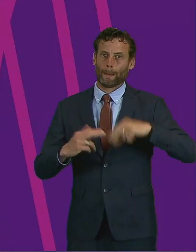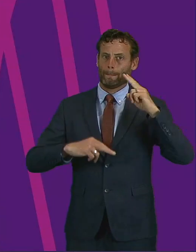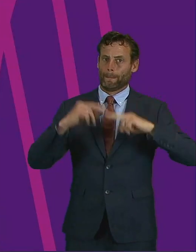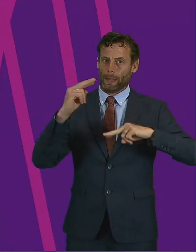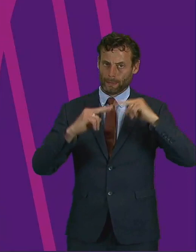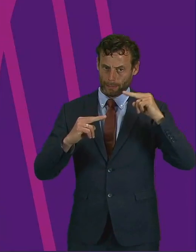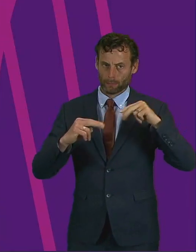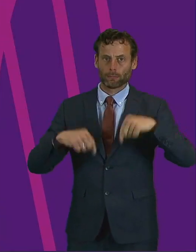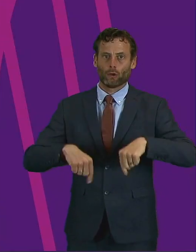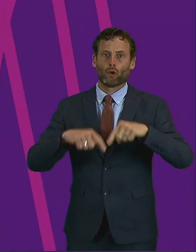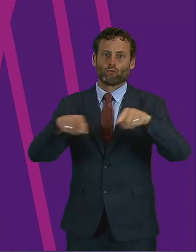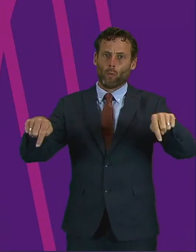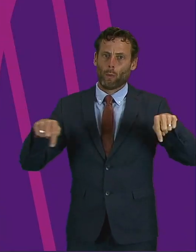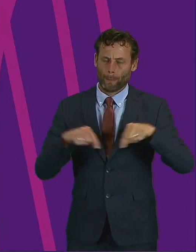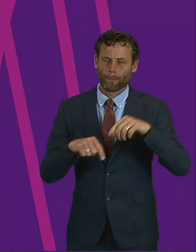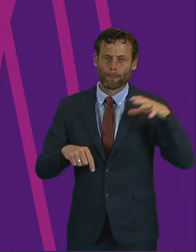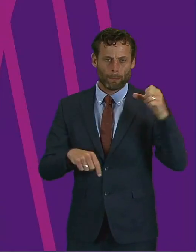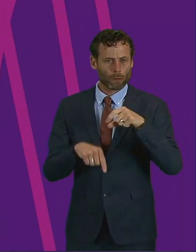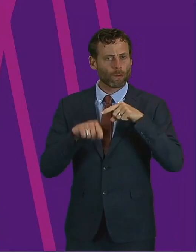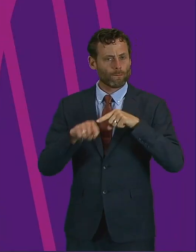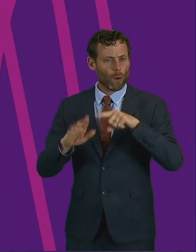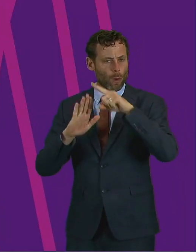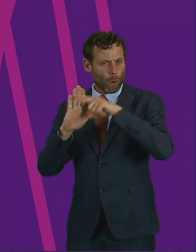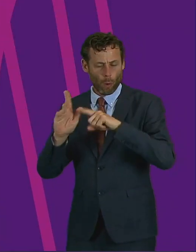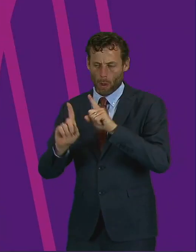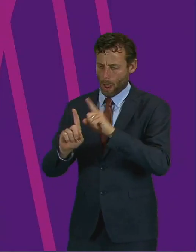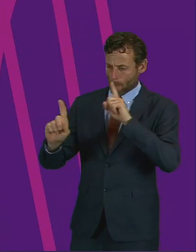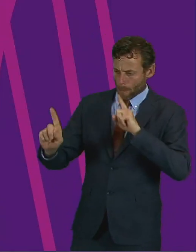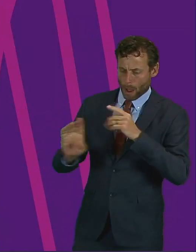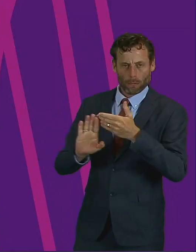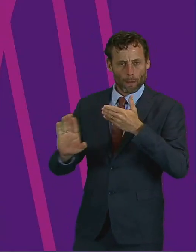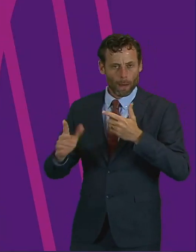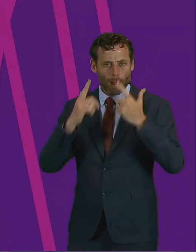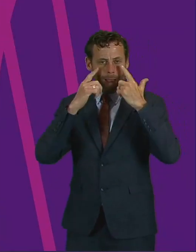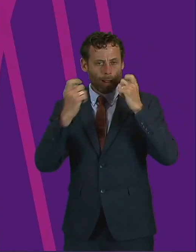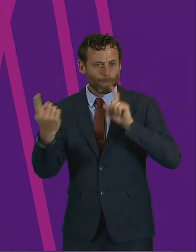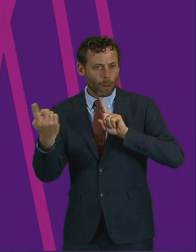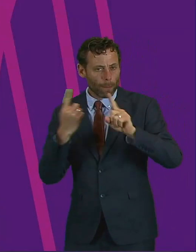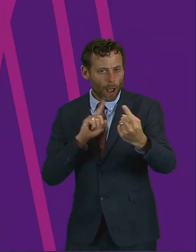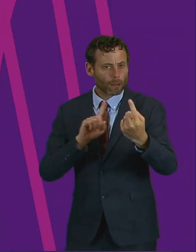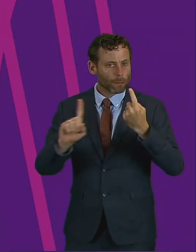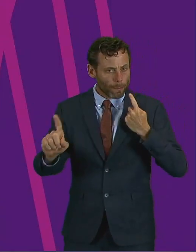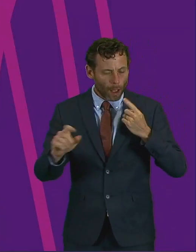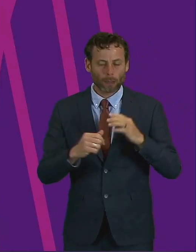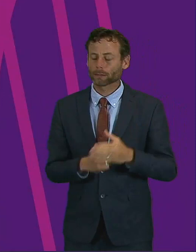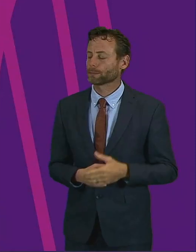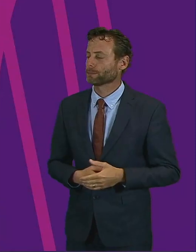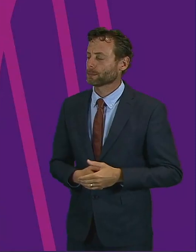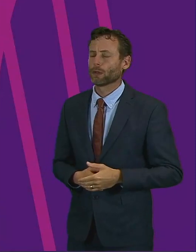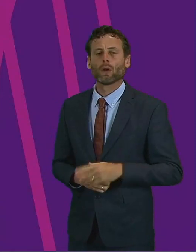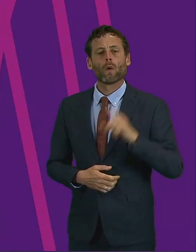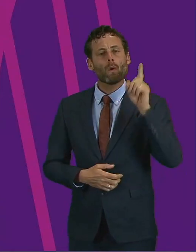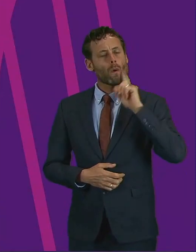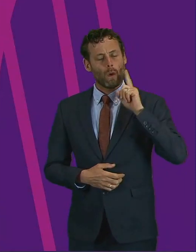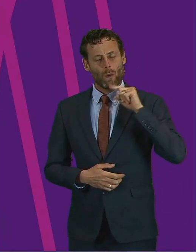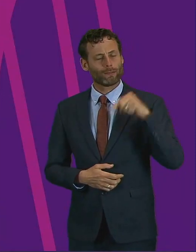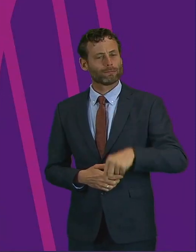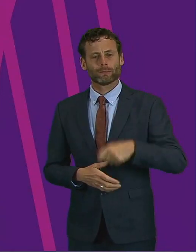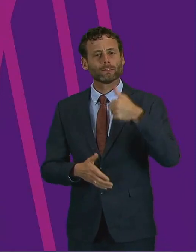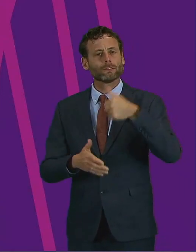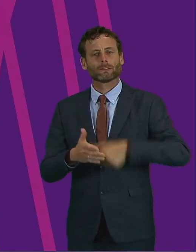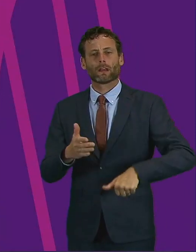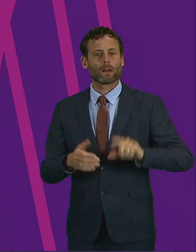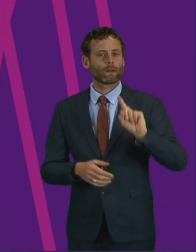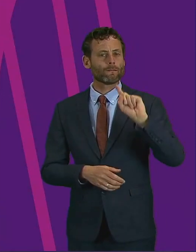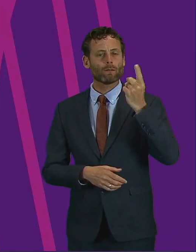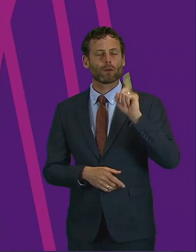particularly on entering and leaving the chamber. However, we are going to begin, as we always do, with time for reflection. And our time for reflection